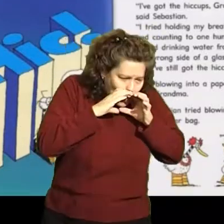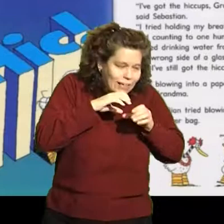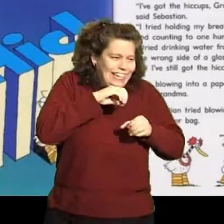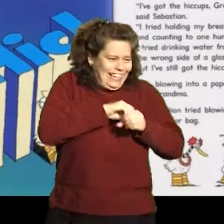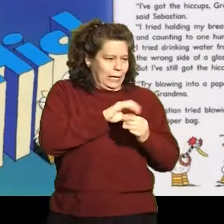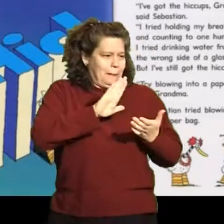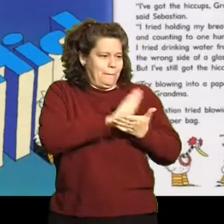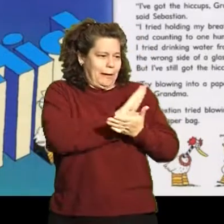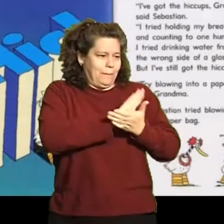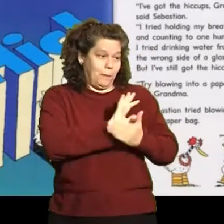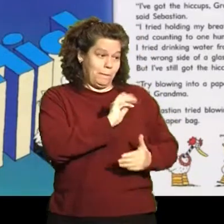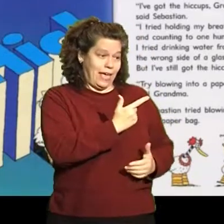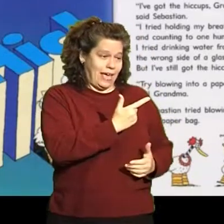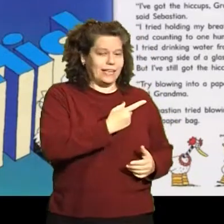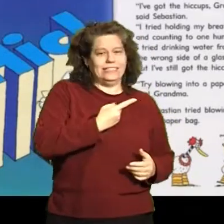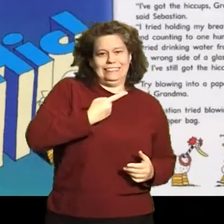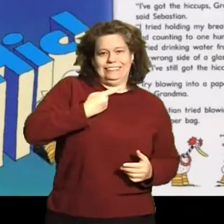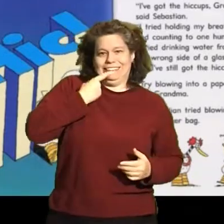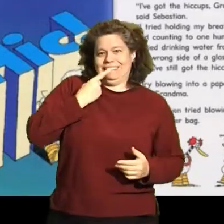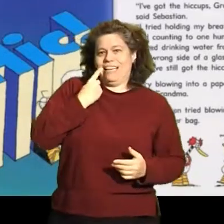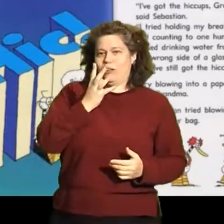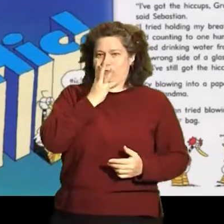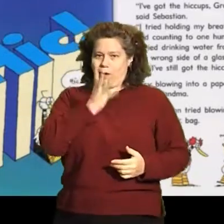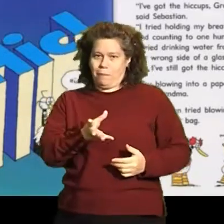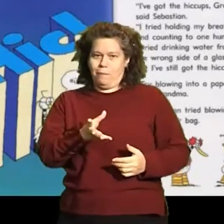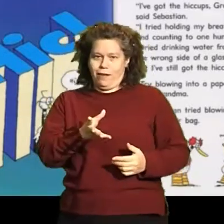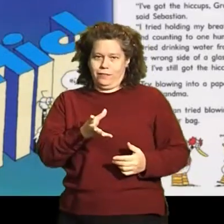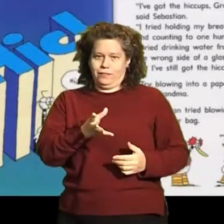"Try blowing into a paper bag," said Grandma.